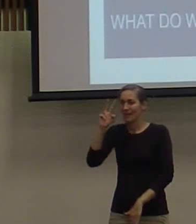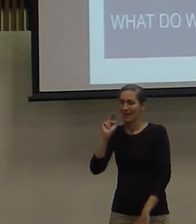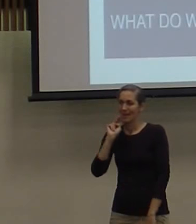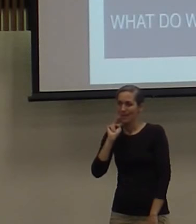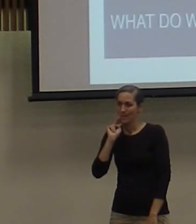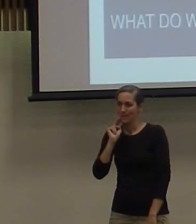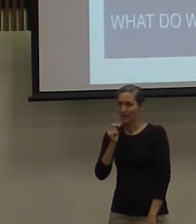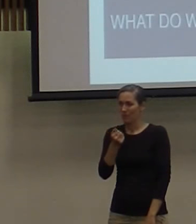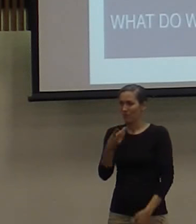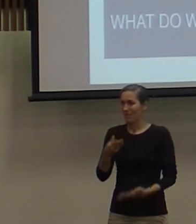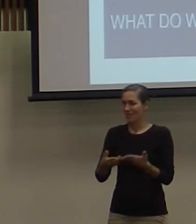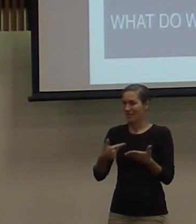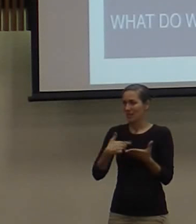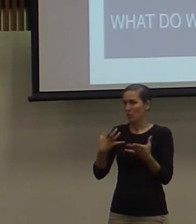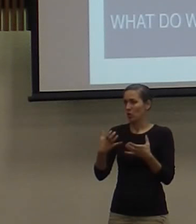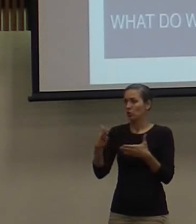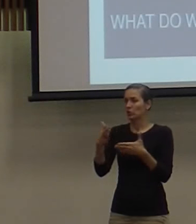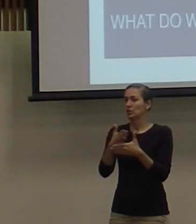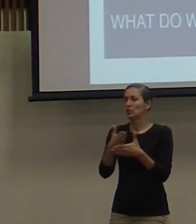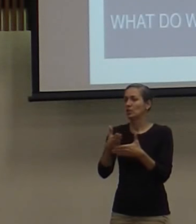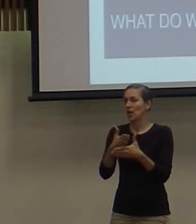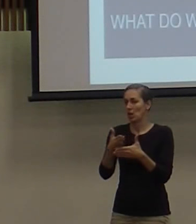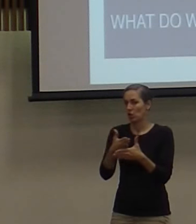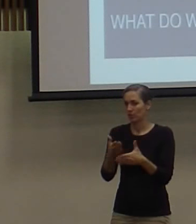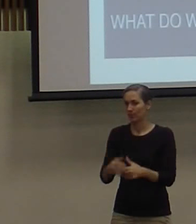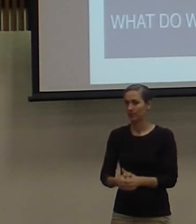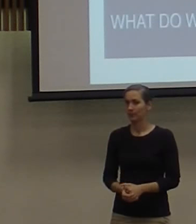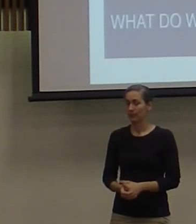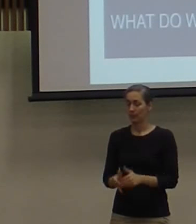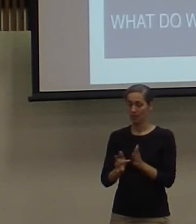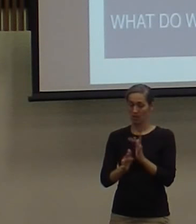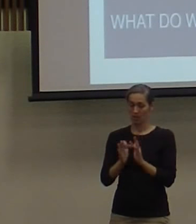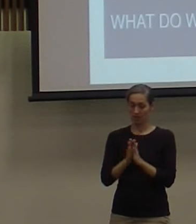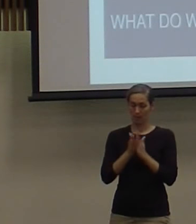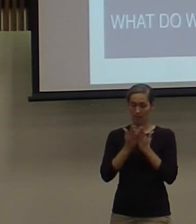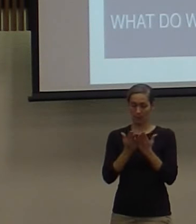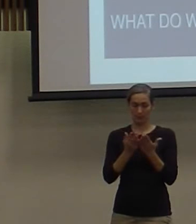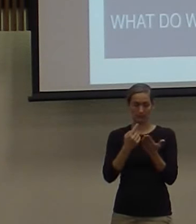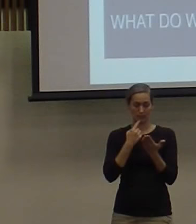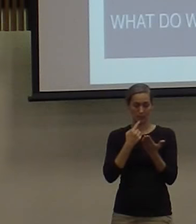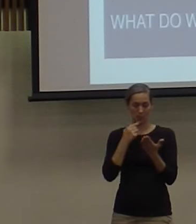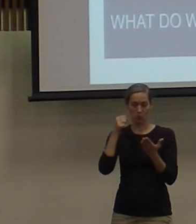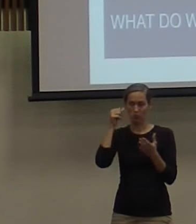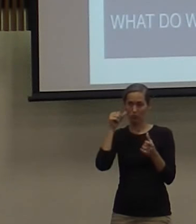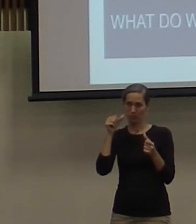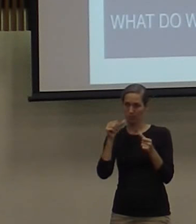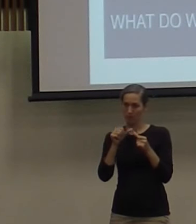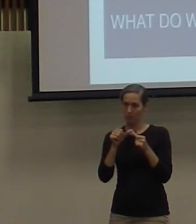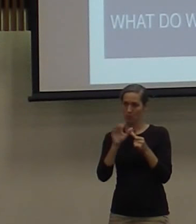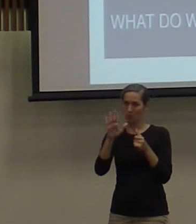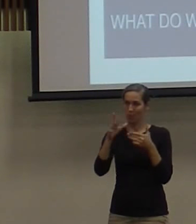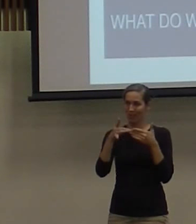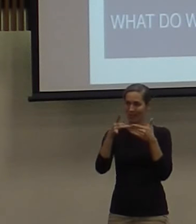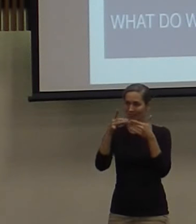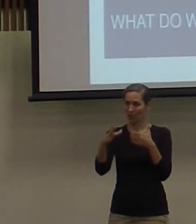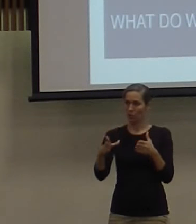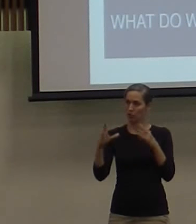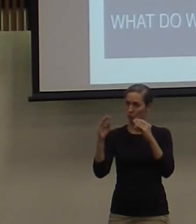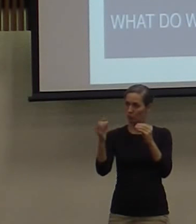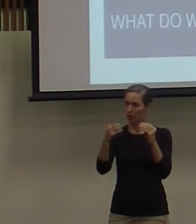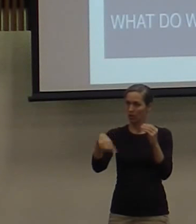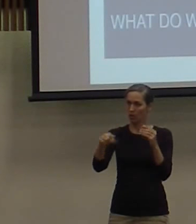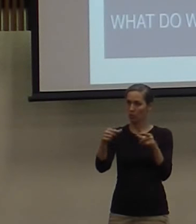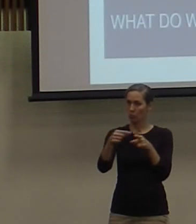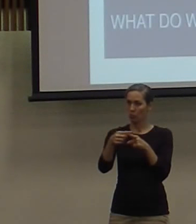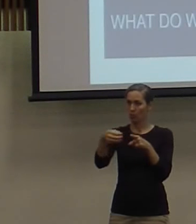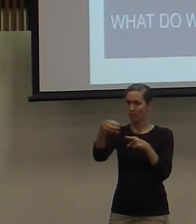things that I would like to share. Now, the Bible said that remember your leaders, those who spoke to you the word of God,